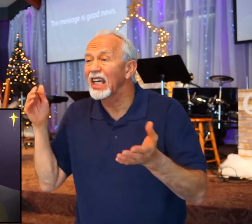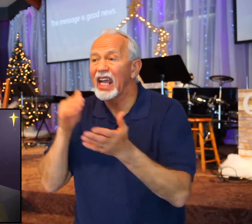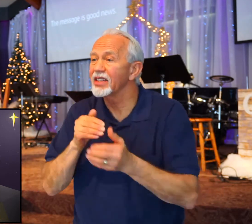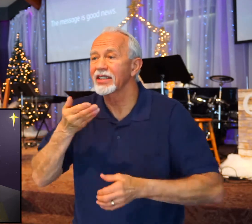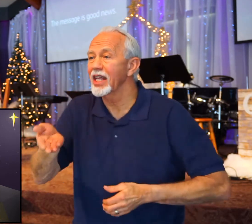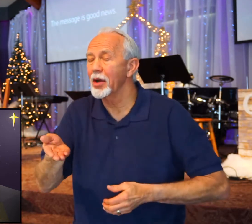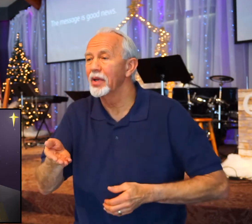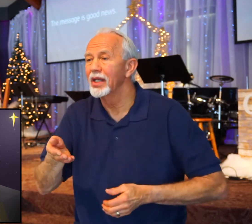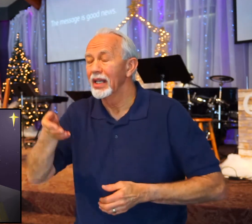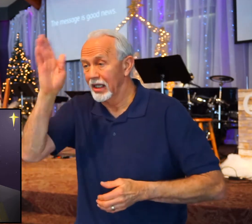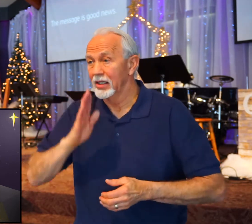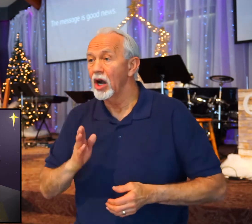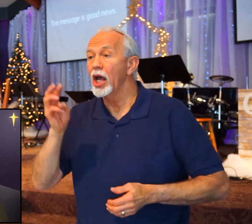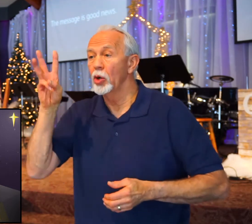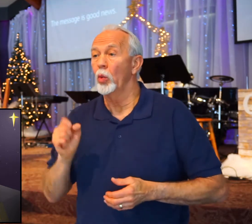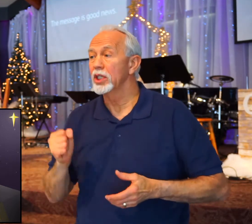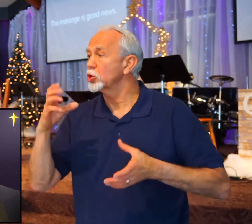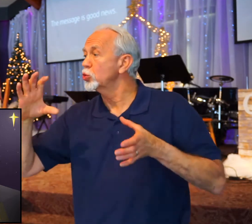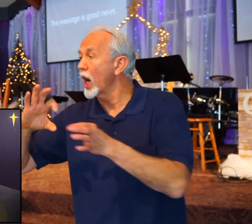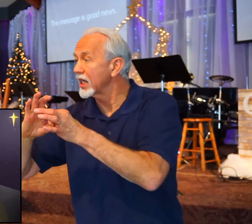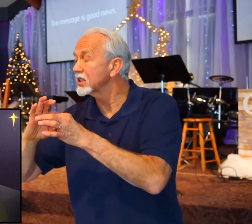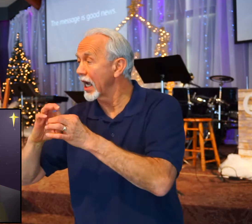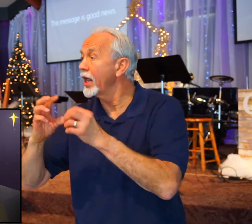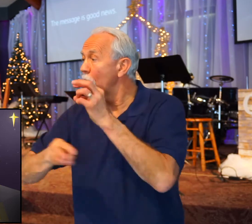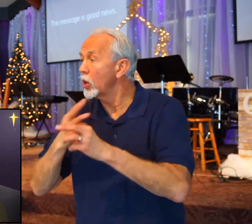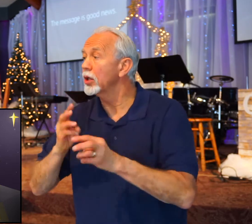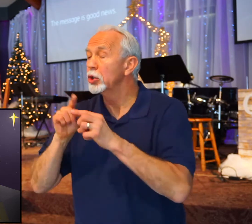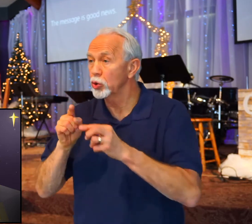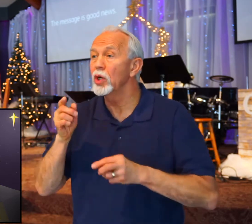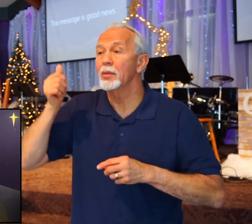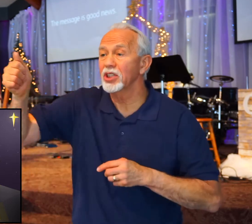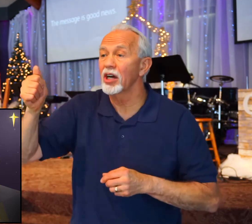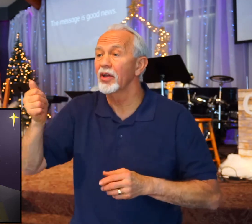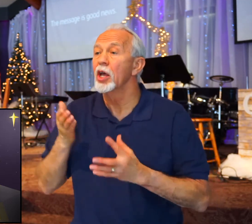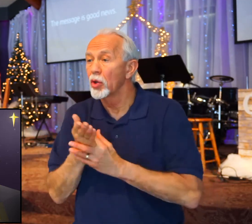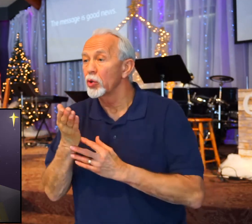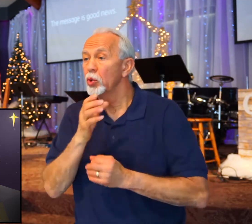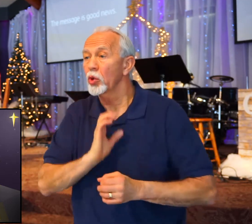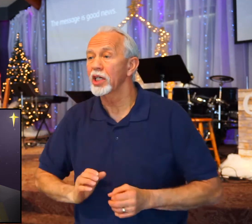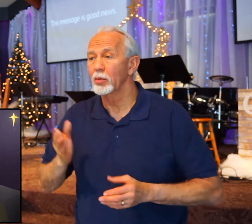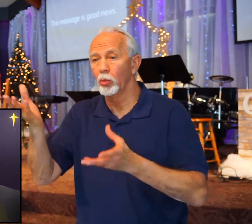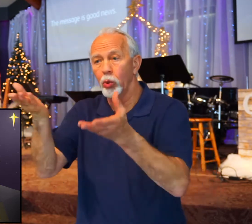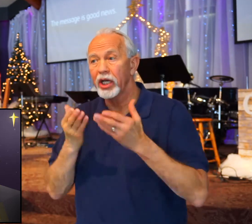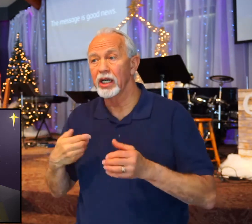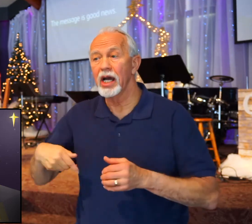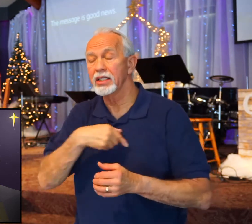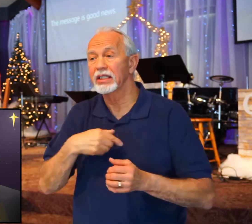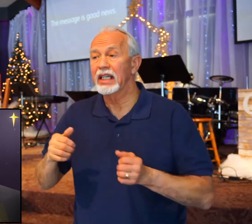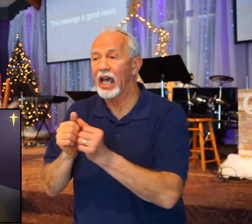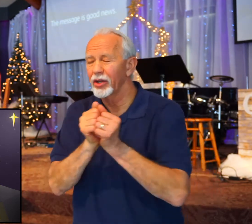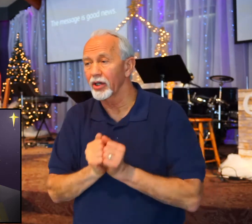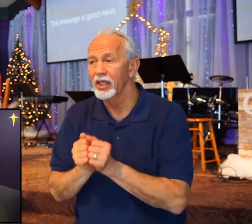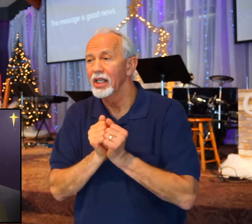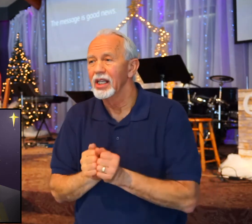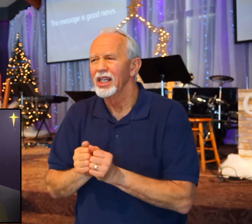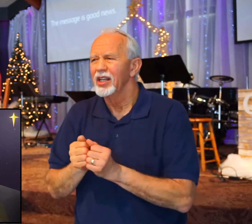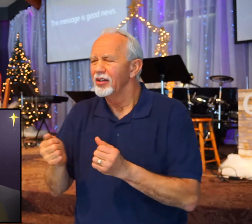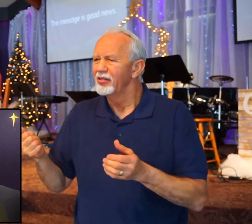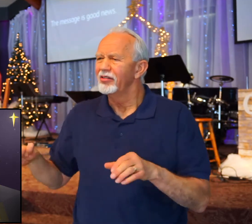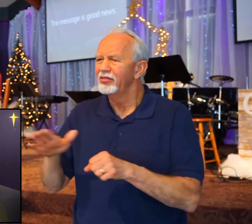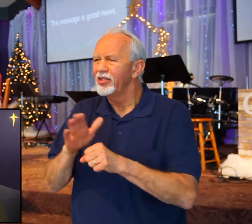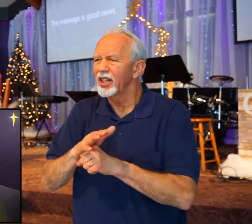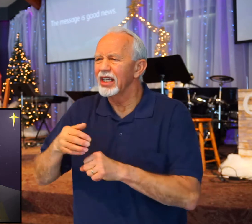was reconciling the world to Himself through Christ, bringing us together, filling in that gap that separated us from